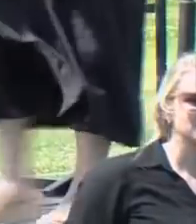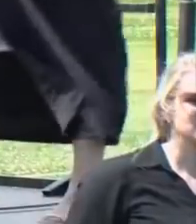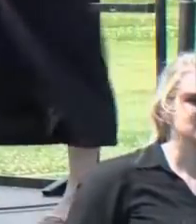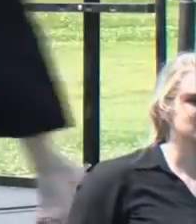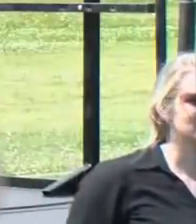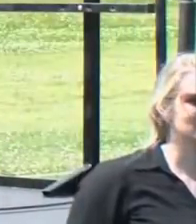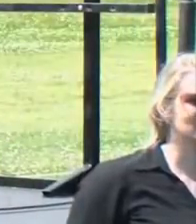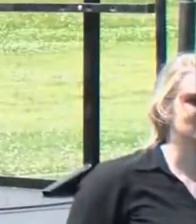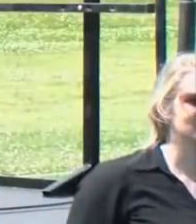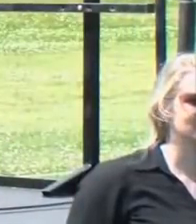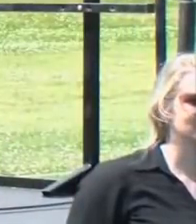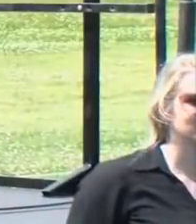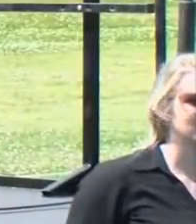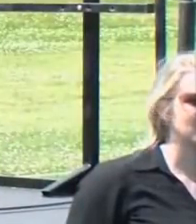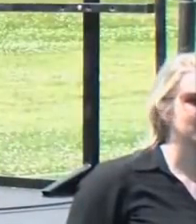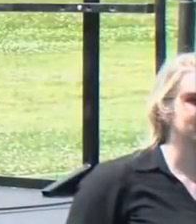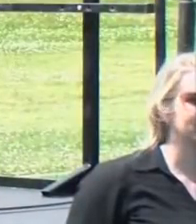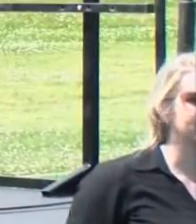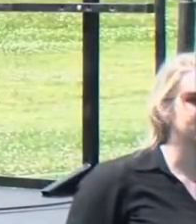Caitlin Bevensey,